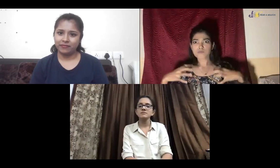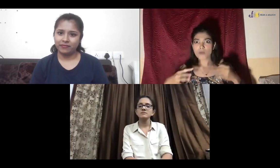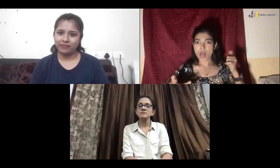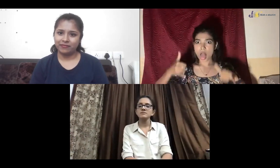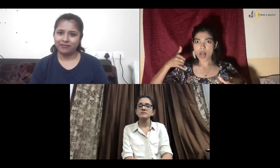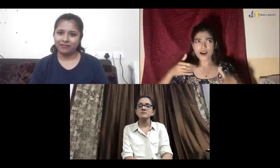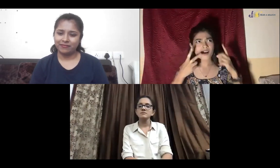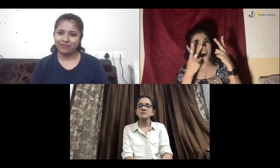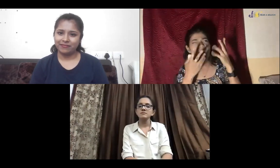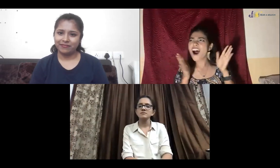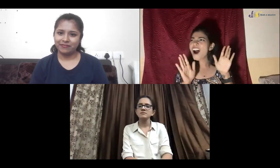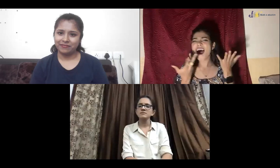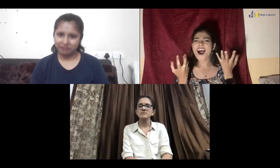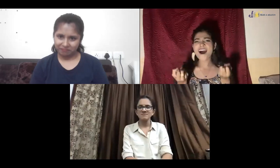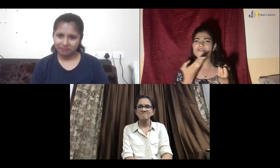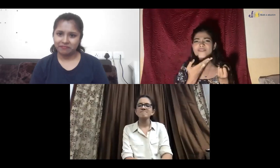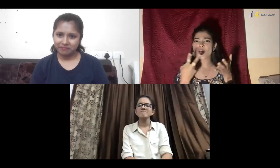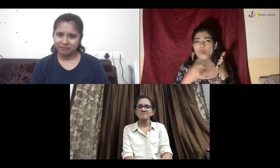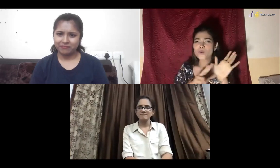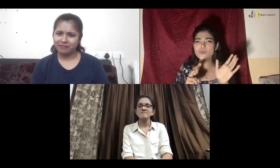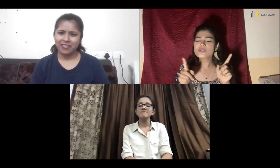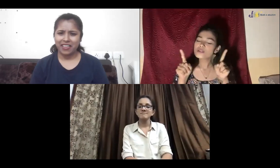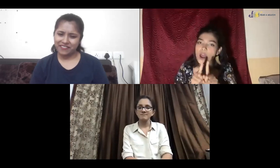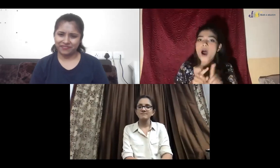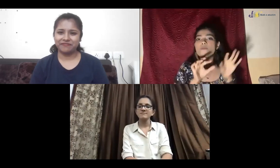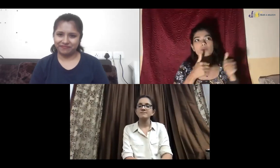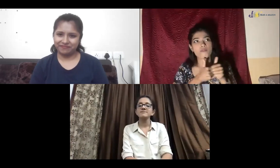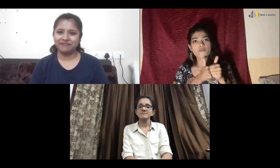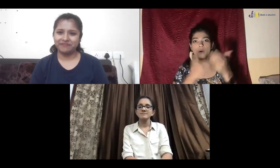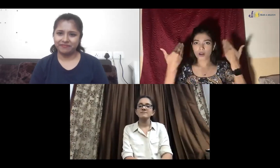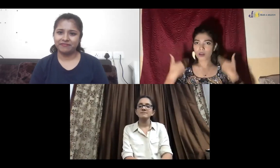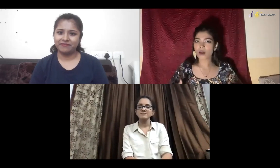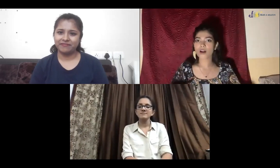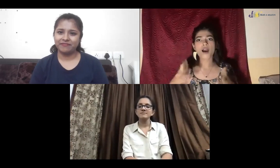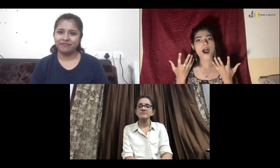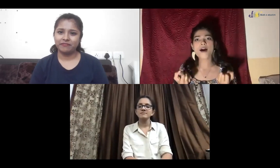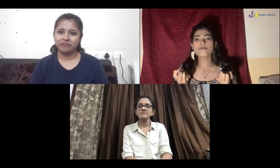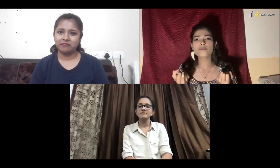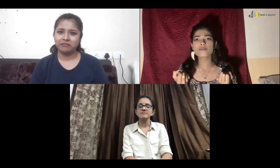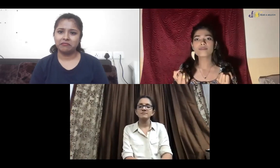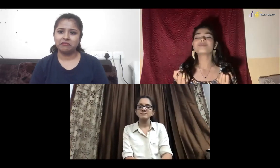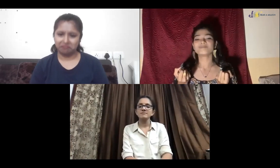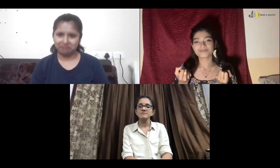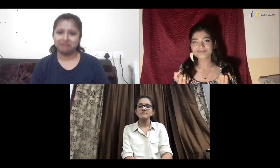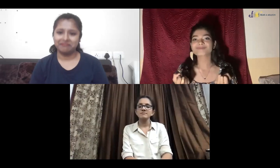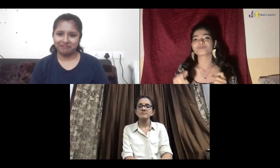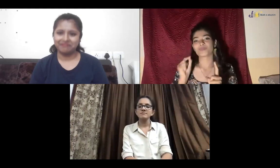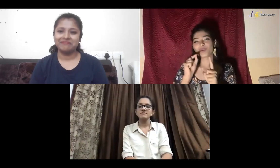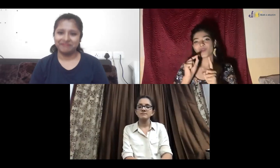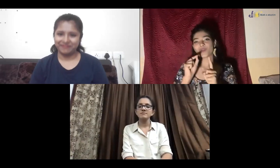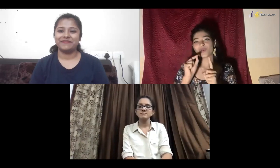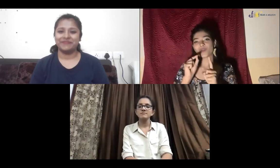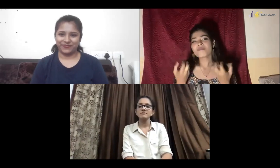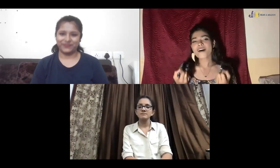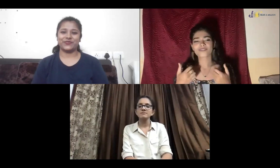supporting also. Durga Mata is also have the breast, correct? It's natural. So we have to, likewise, we